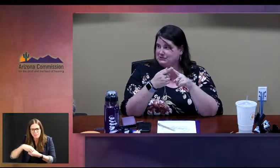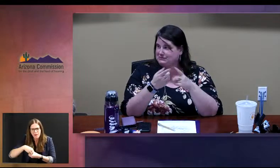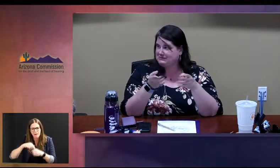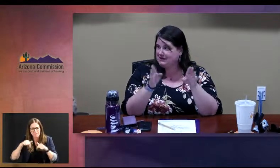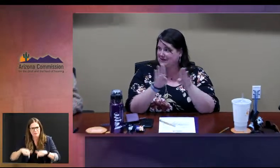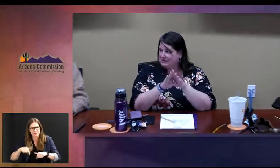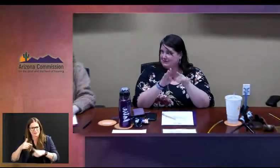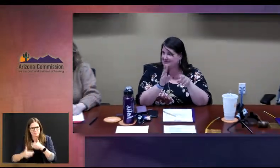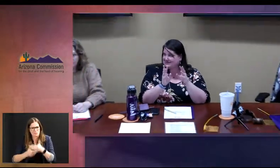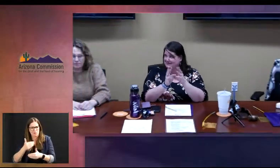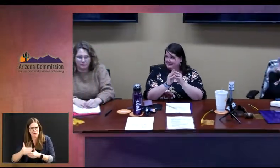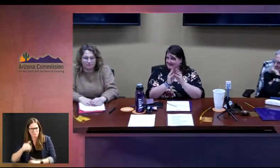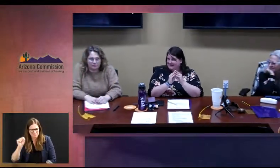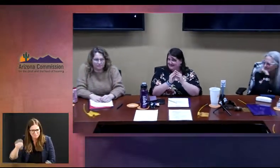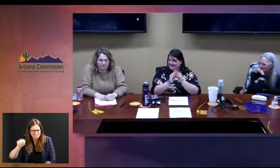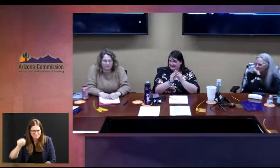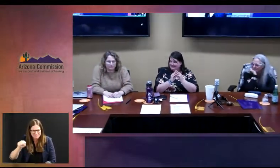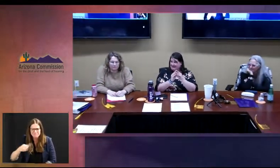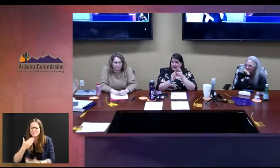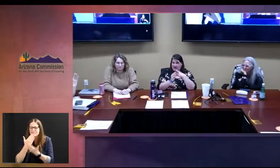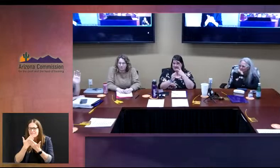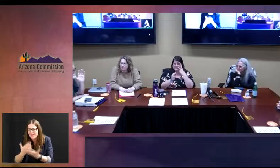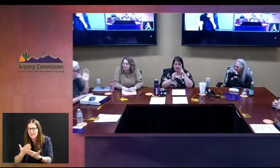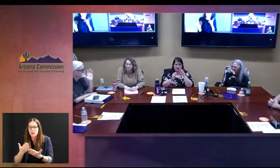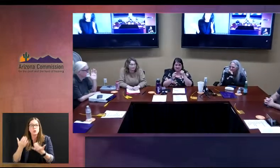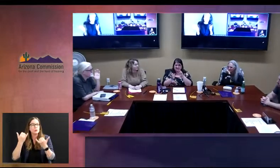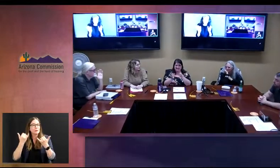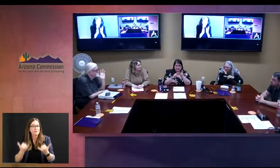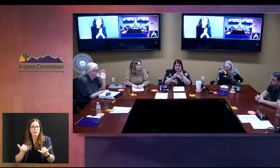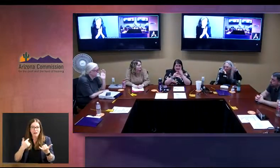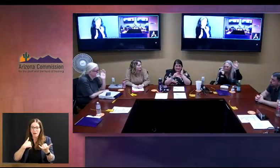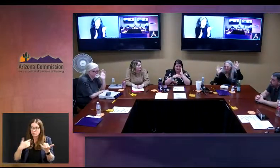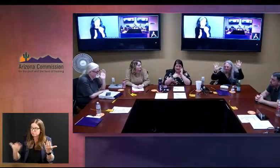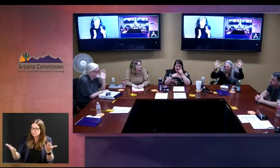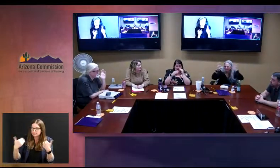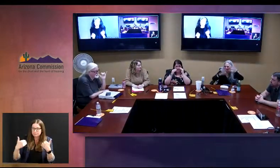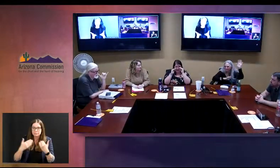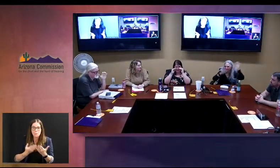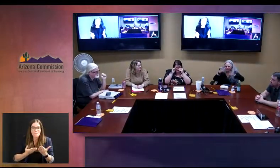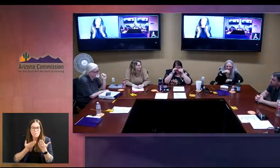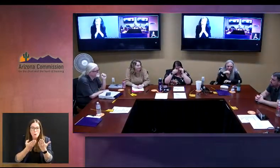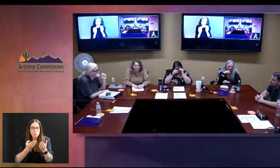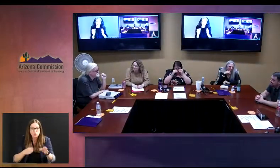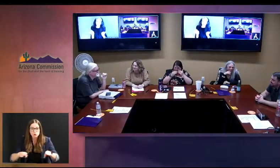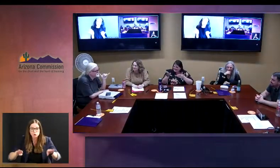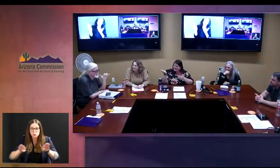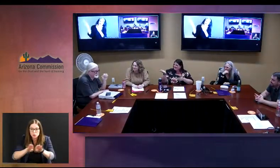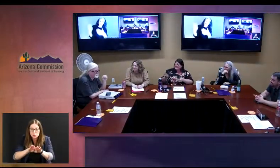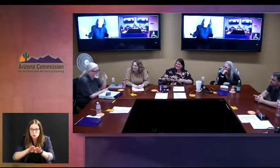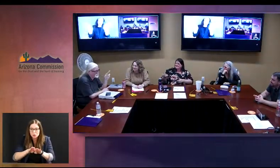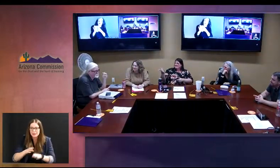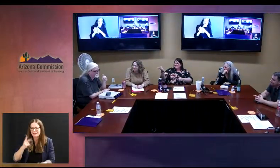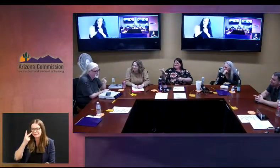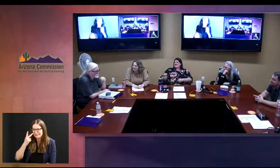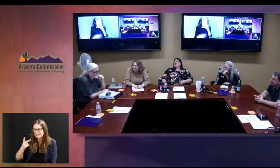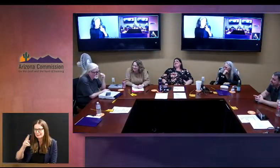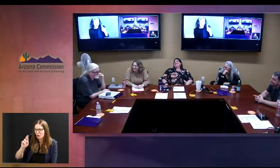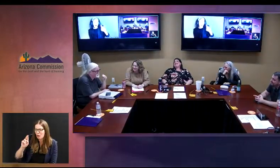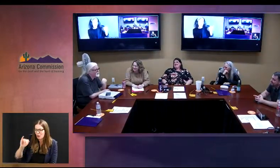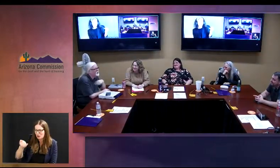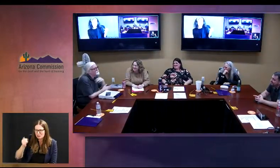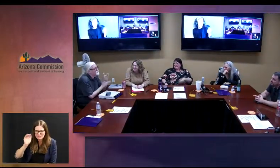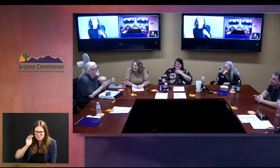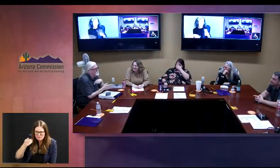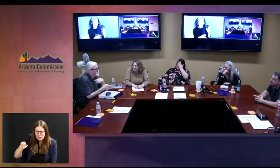said, we will entertain a motion to adjourn tonight's meeting. I see RJ, you're ready for bed. You're falling asleep over